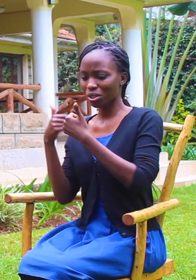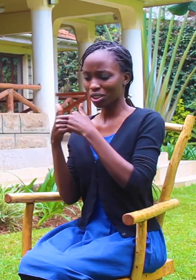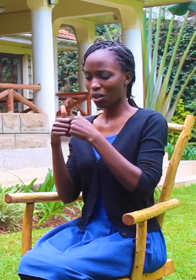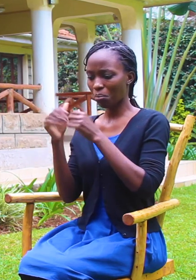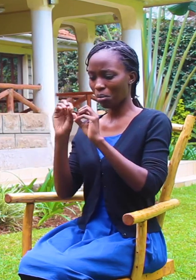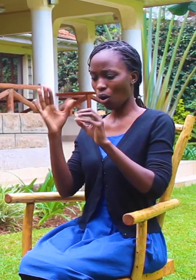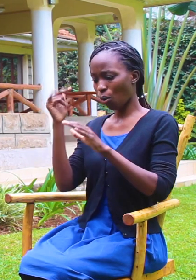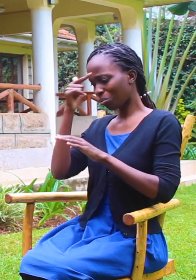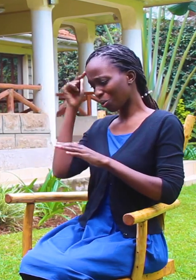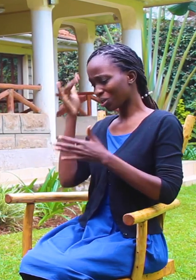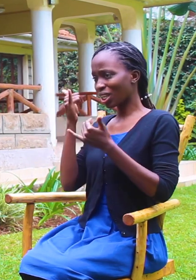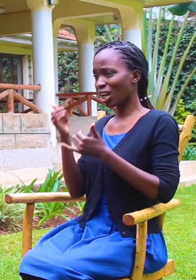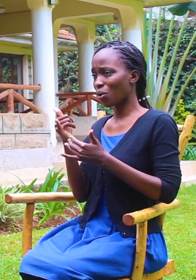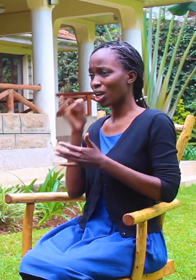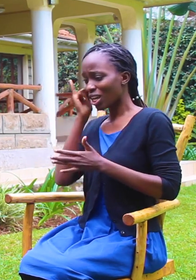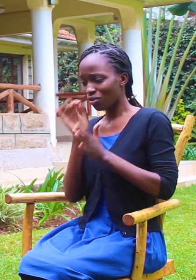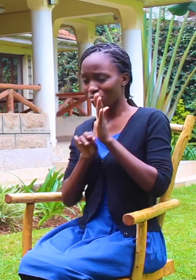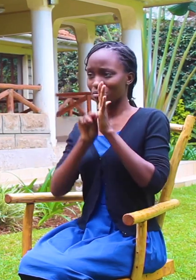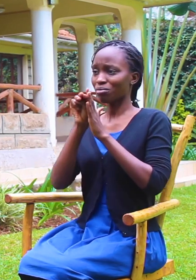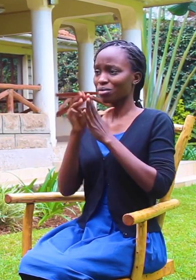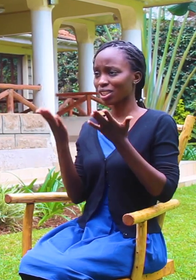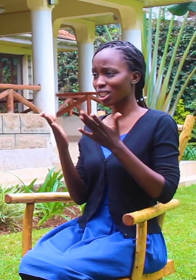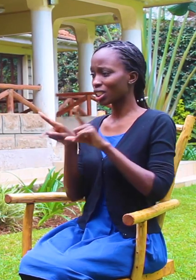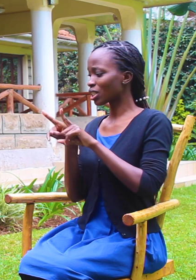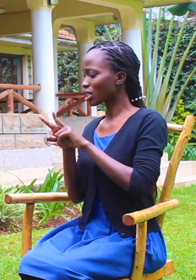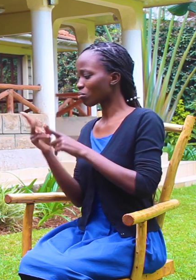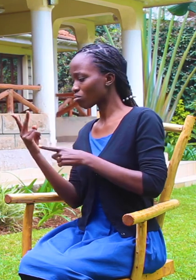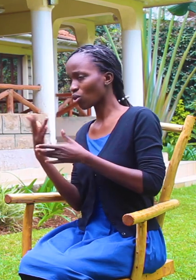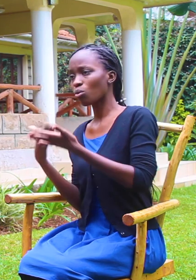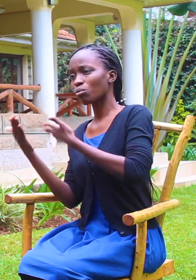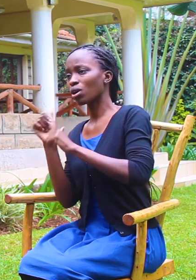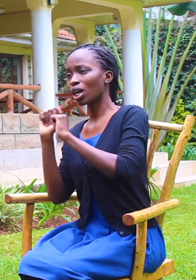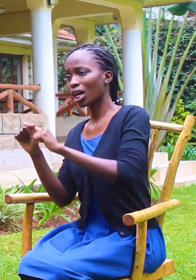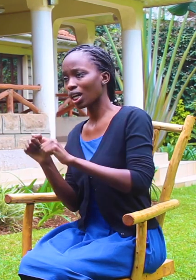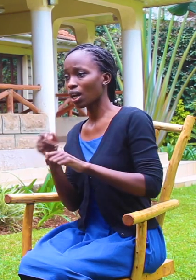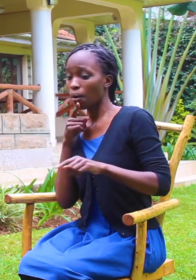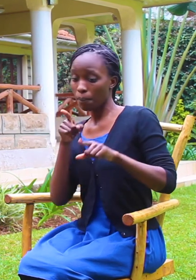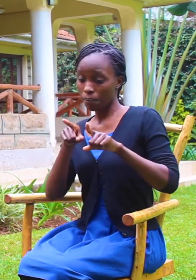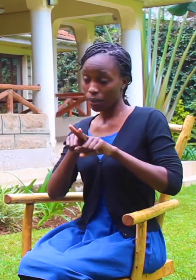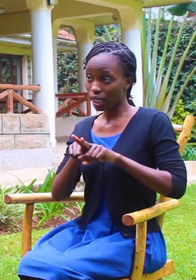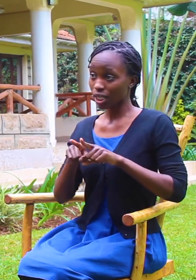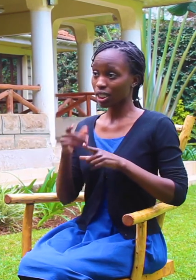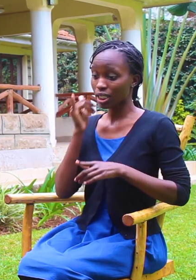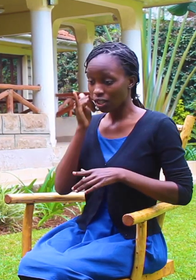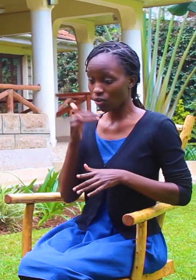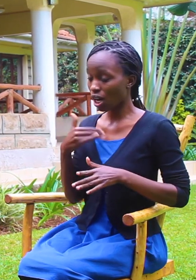herself. She can consult. I can consult. And she has brothers, and the mother is there.